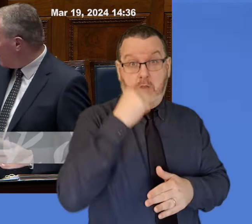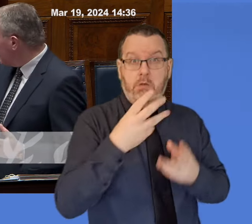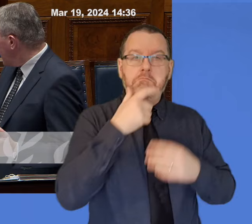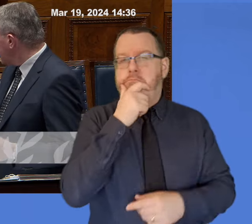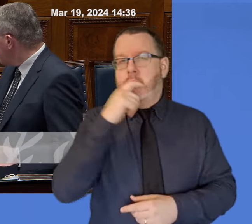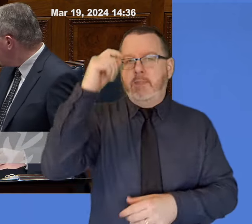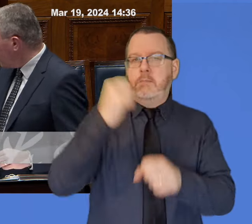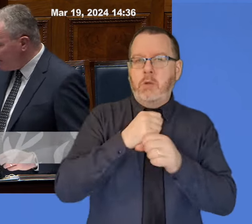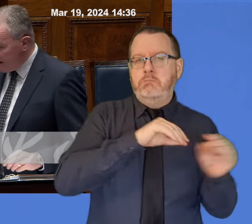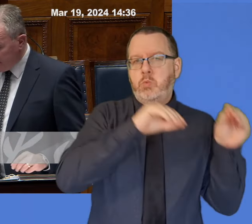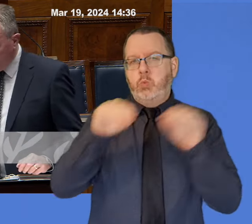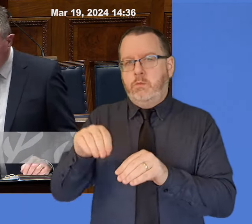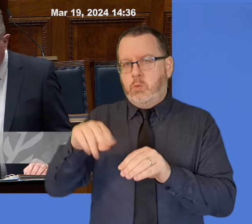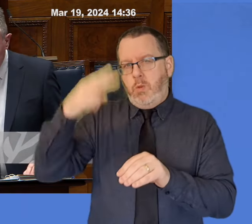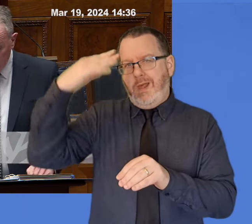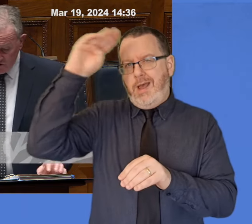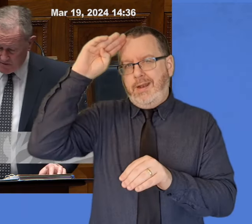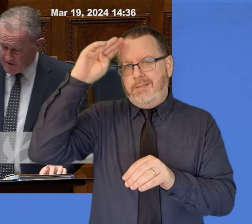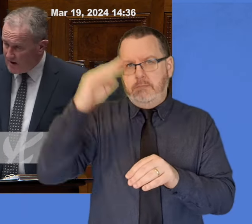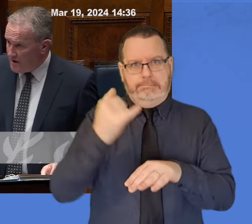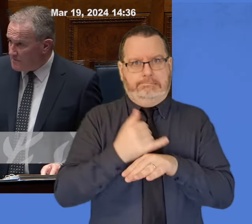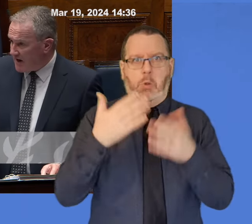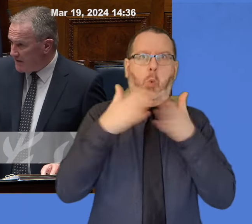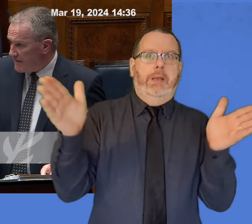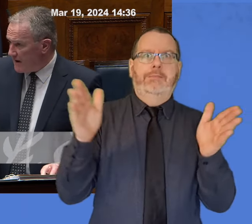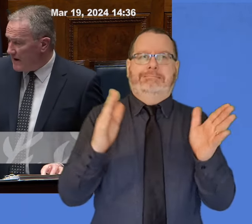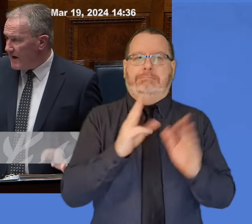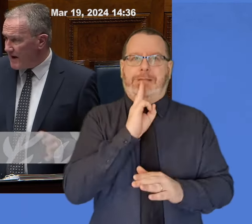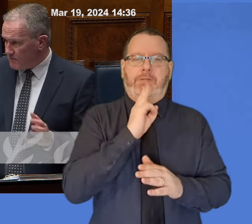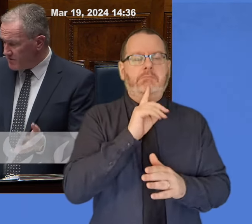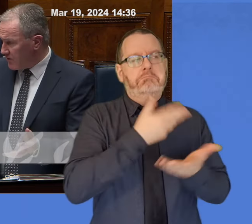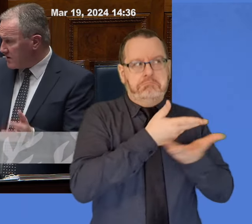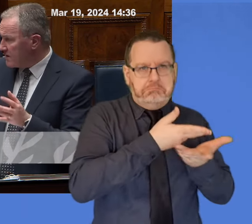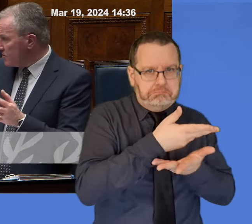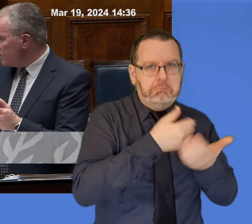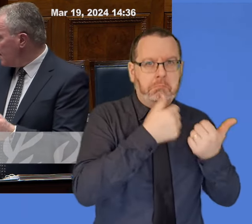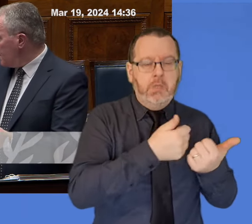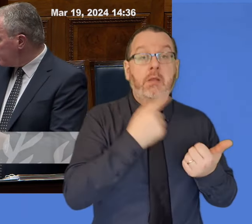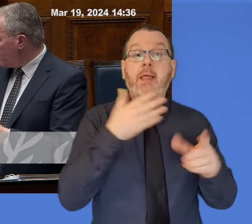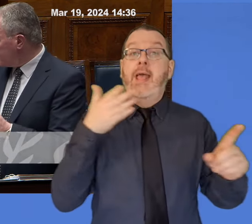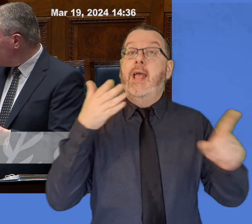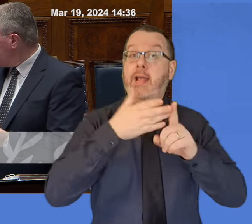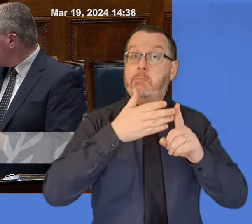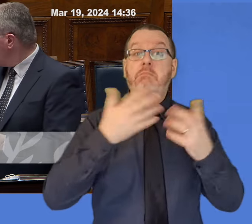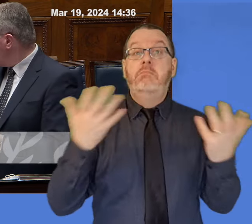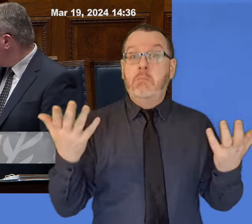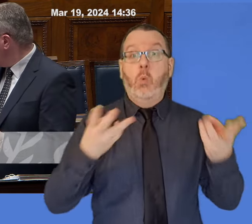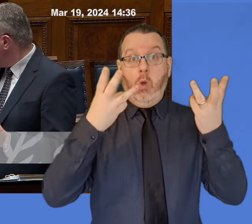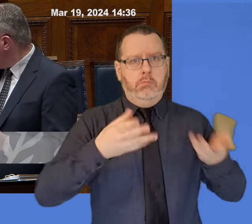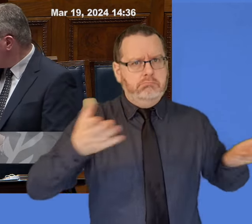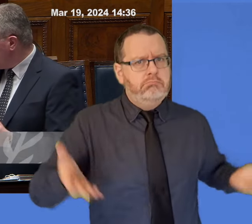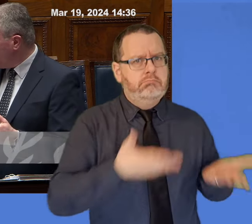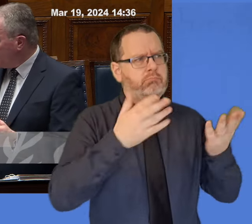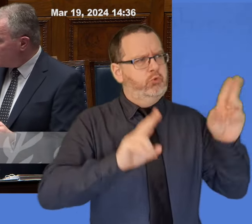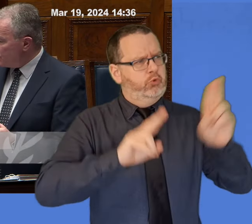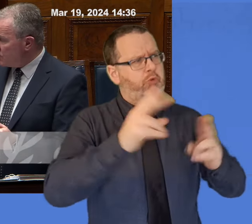commercially sensitive, so we had private discussions, but the objective in that was firstly to promote the idea of people